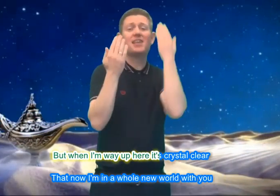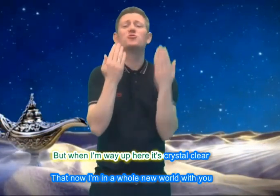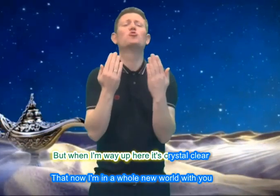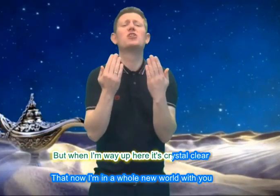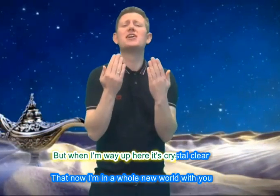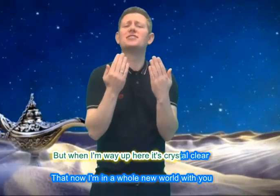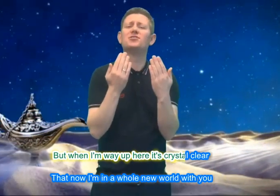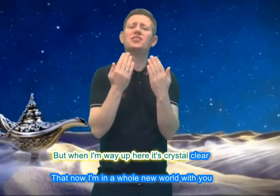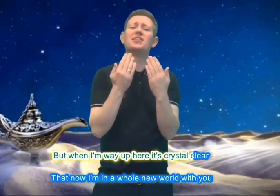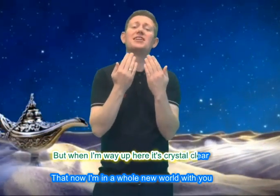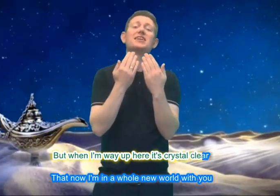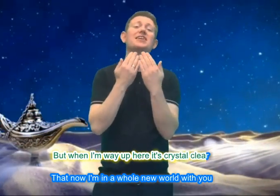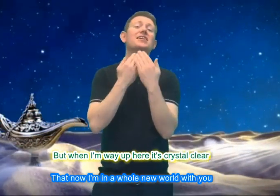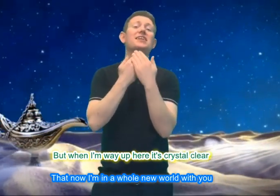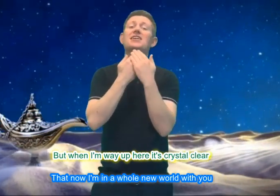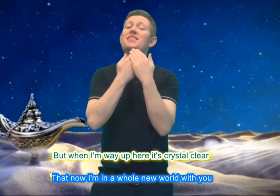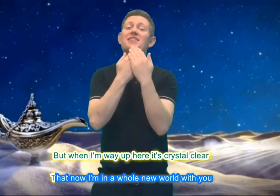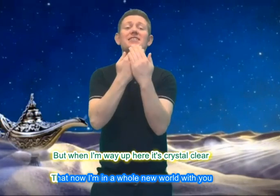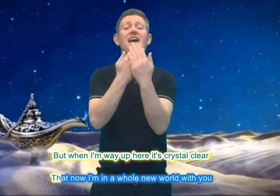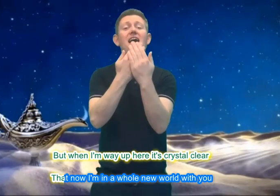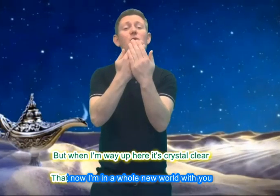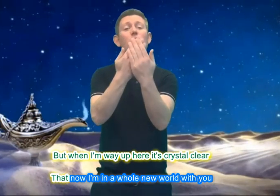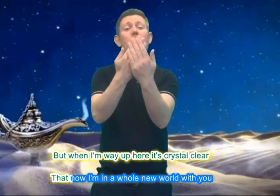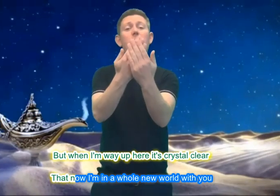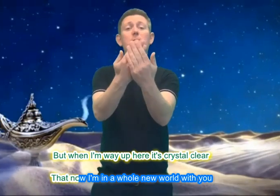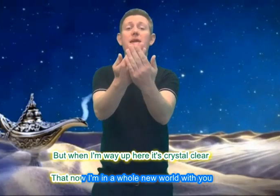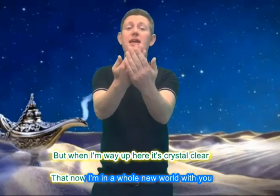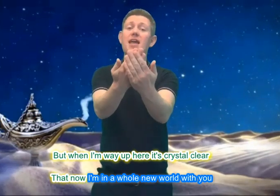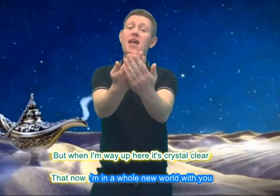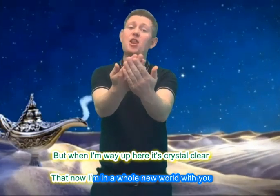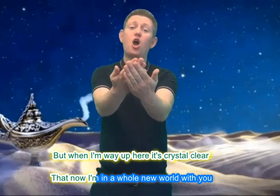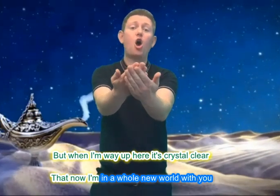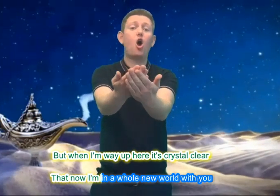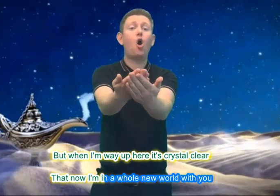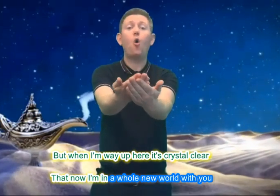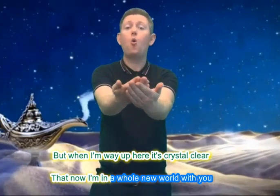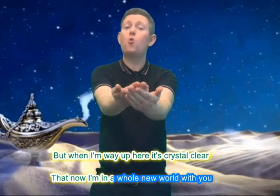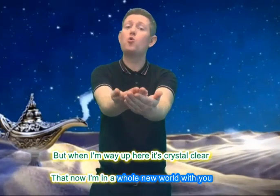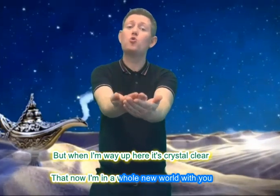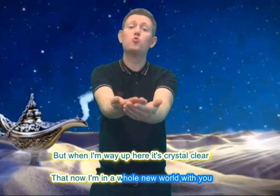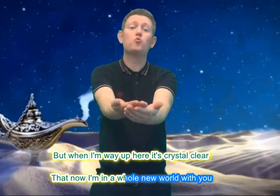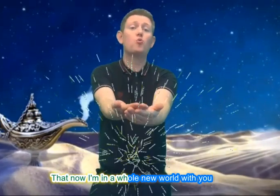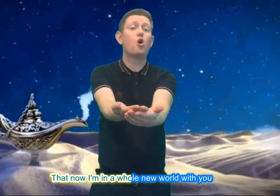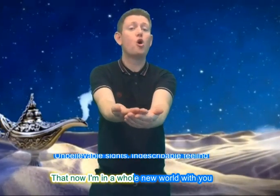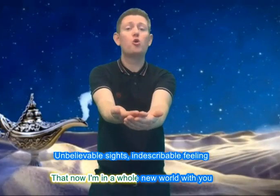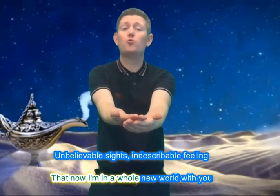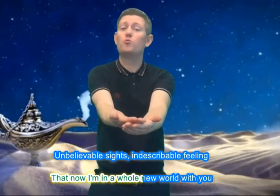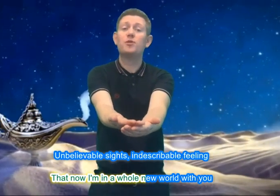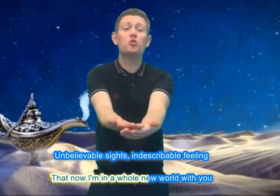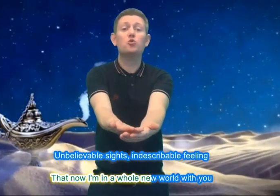it's crystal clear that now I'm in a whole new world with